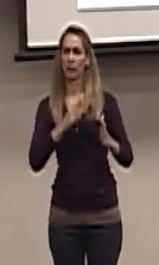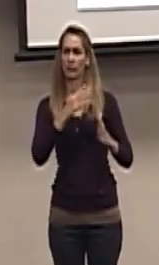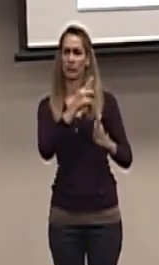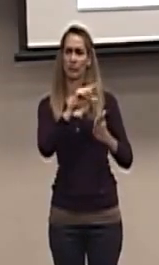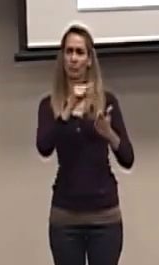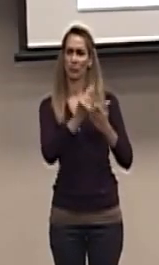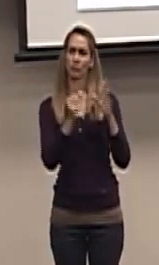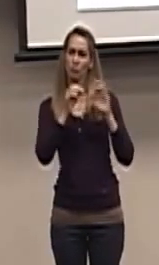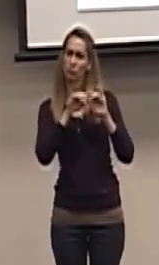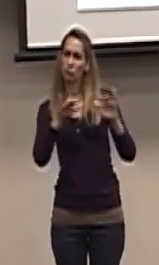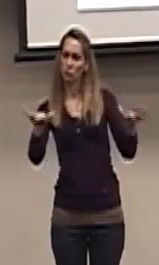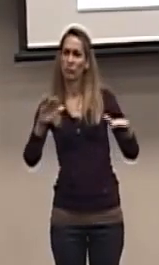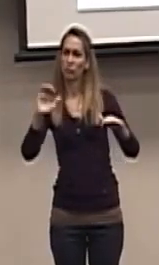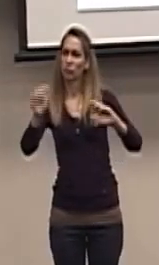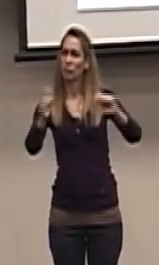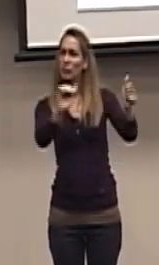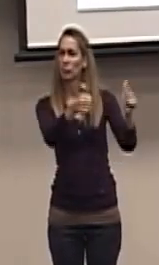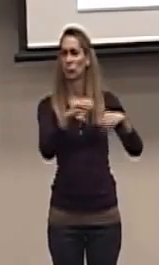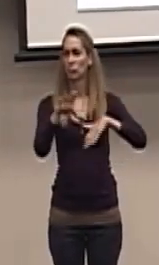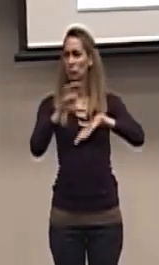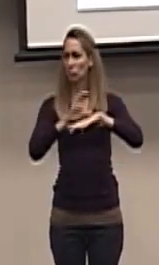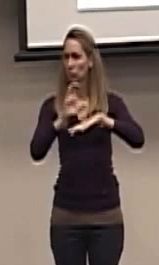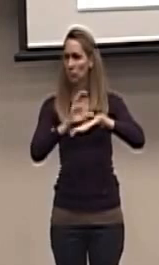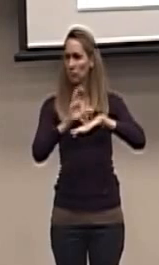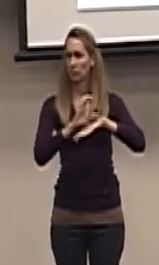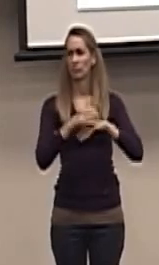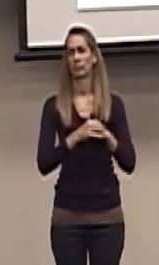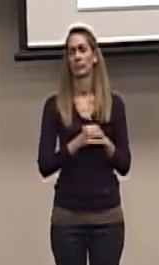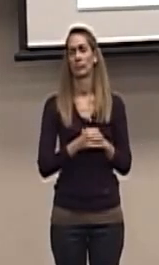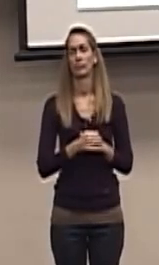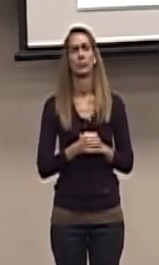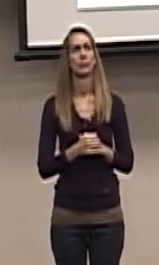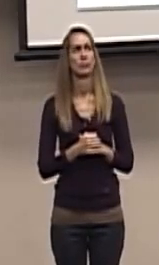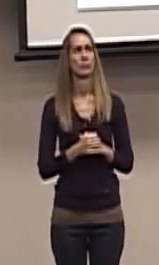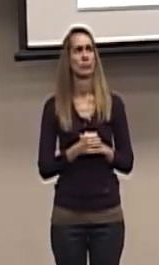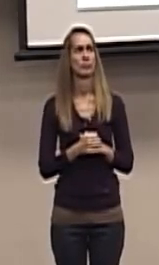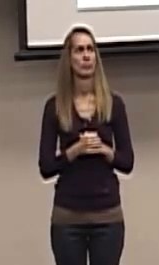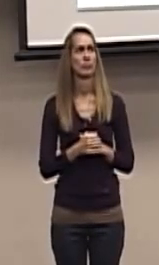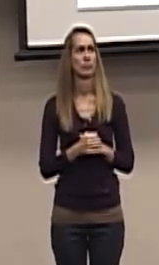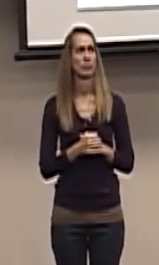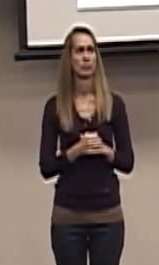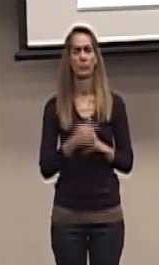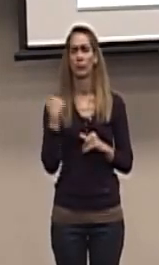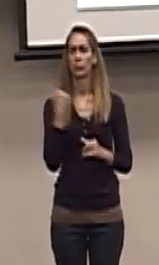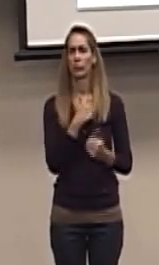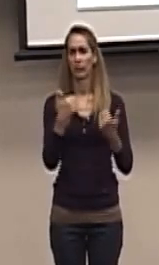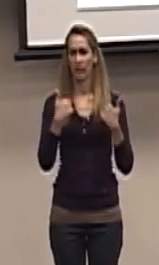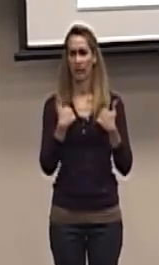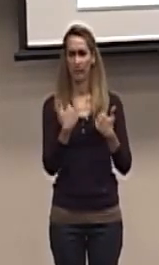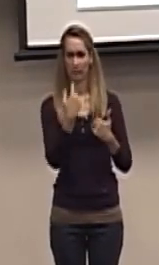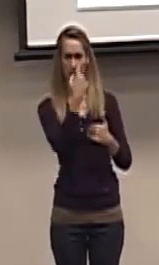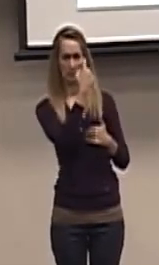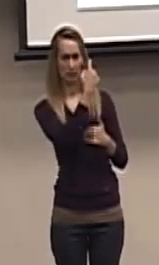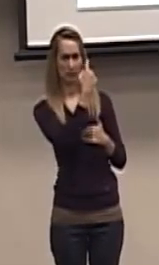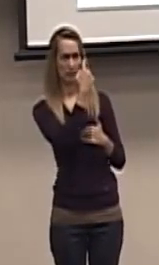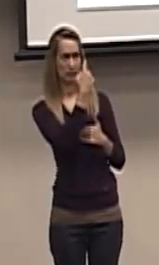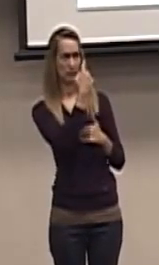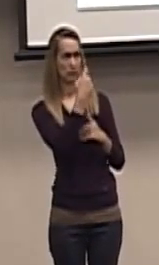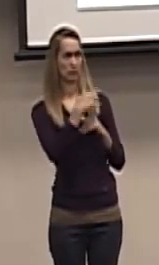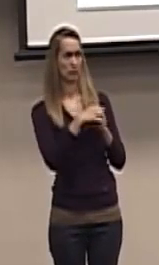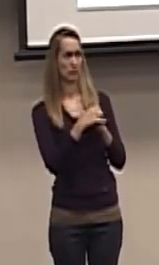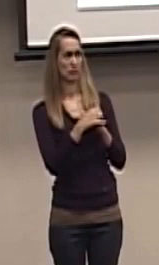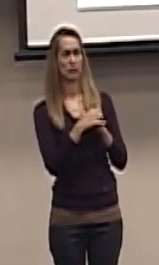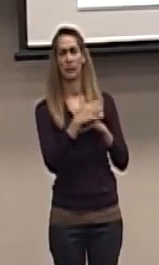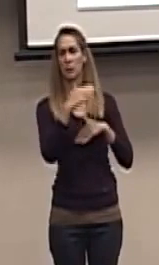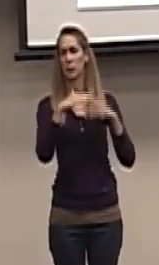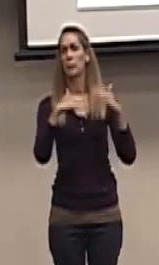establishing congregations in the various regions of the country. And we have this as the first Ghana Bible College